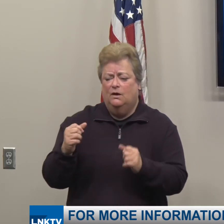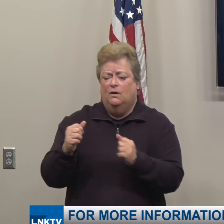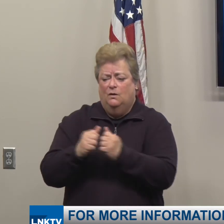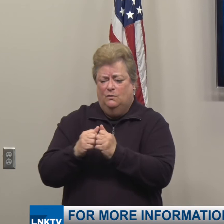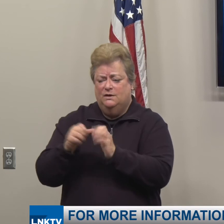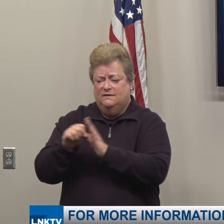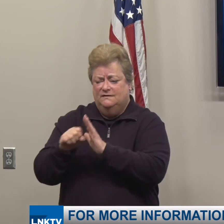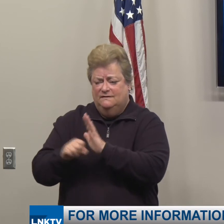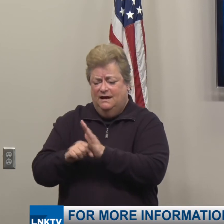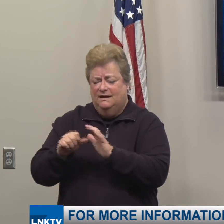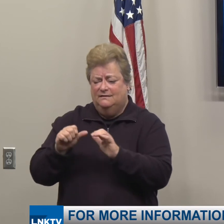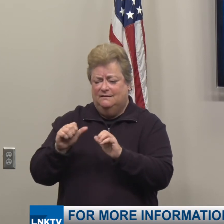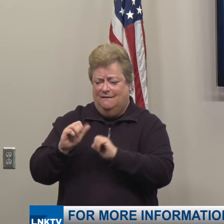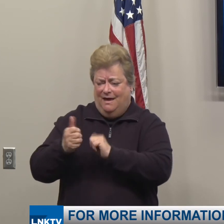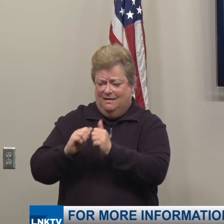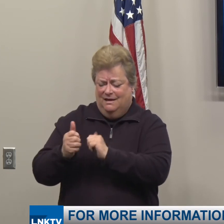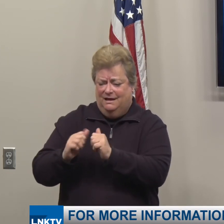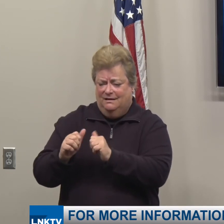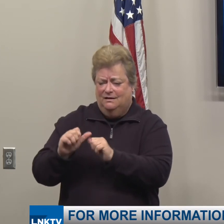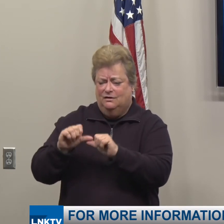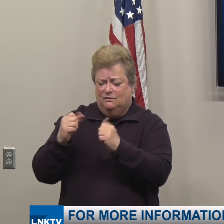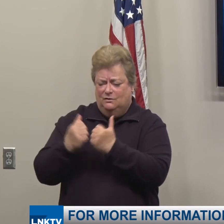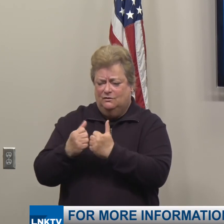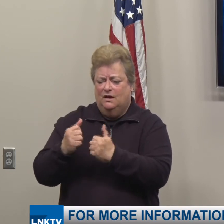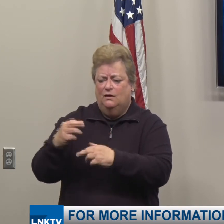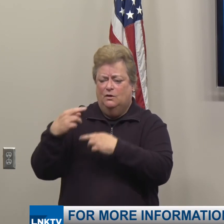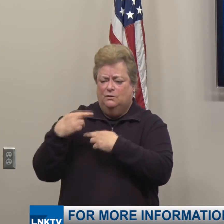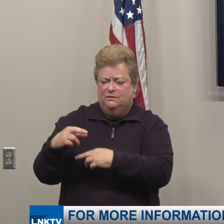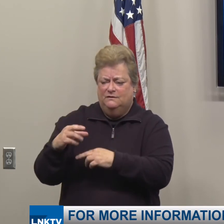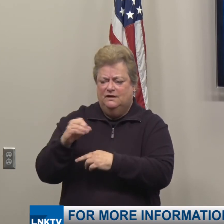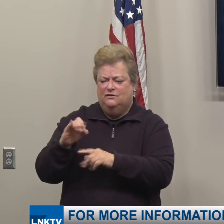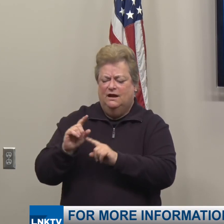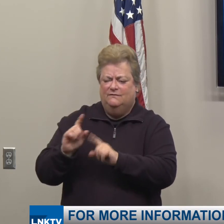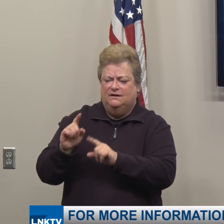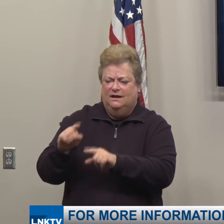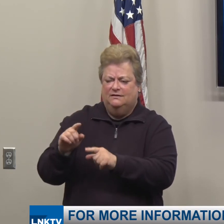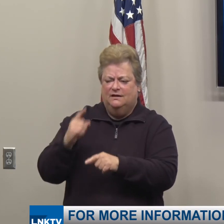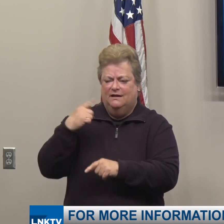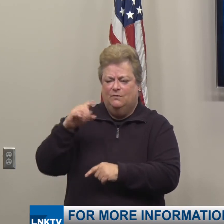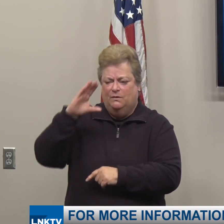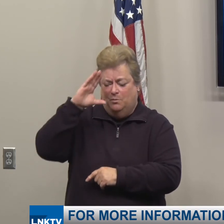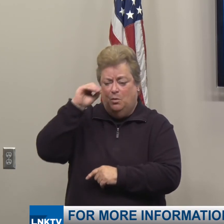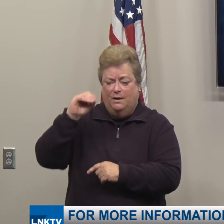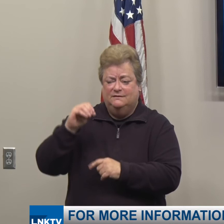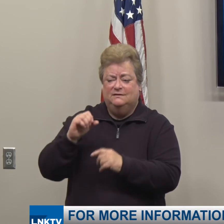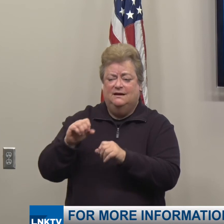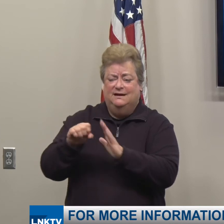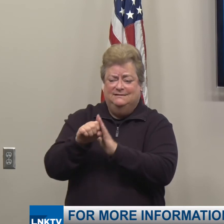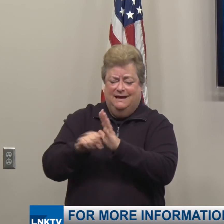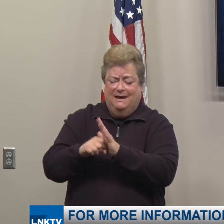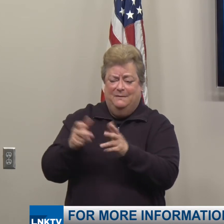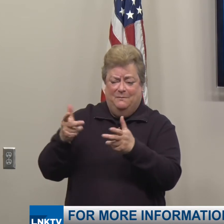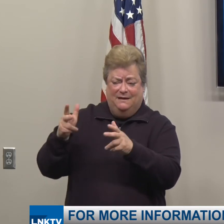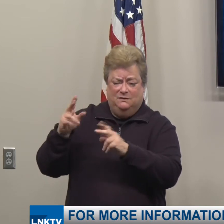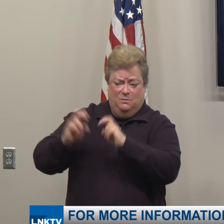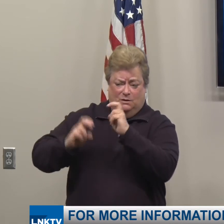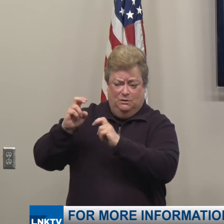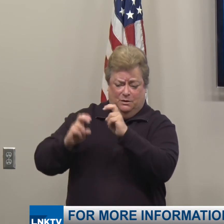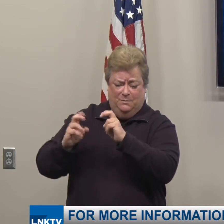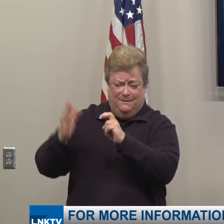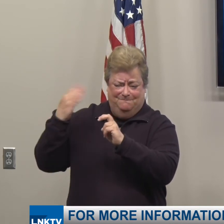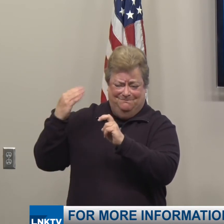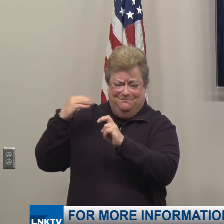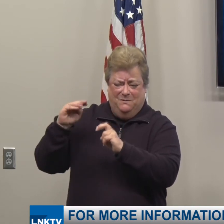State Athletic Association officials, the restriction of attendance at the boys' state basketball tournament in Lincoln. It